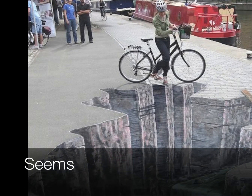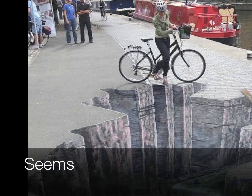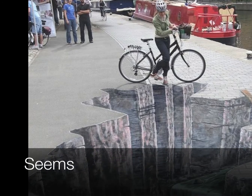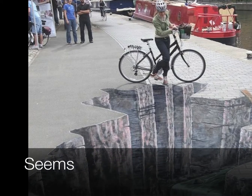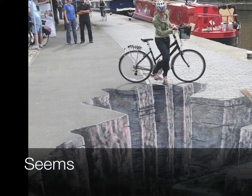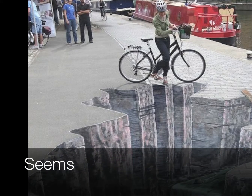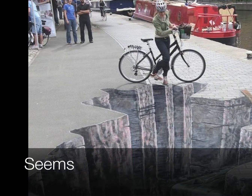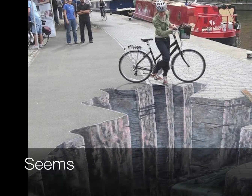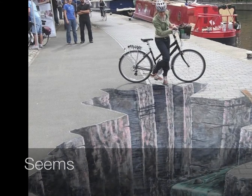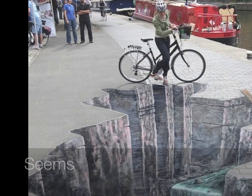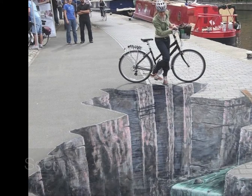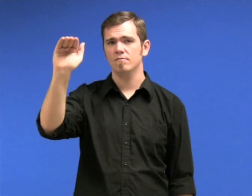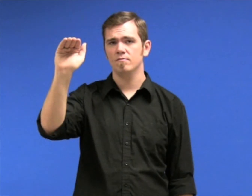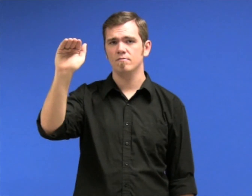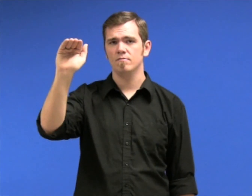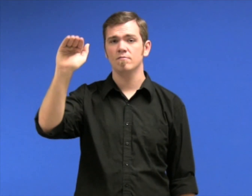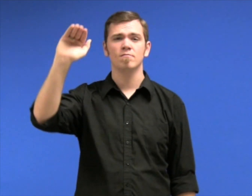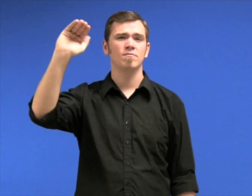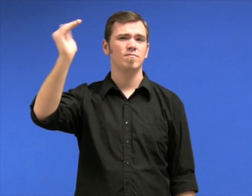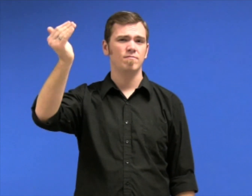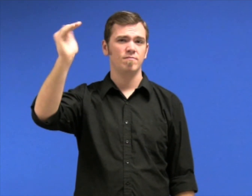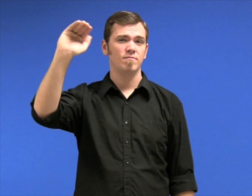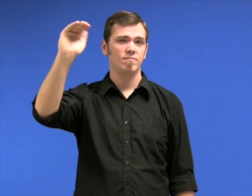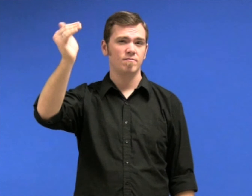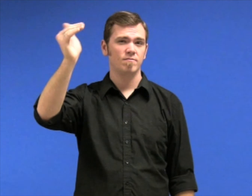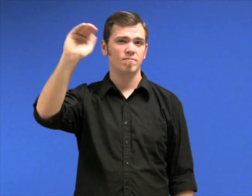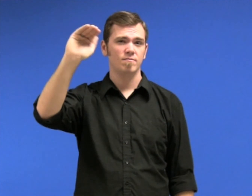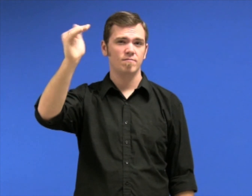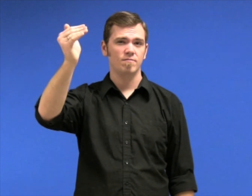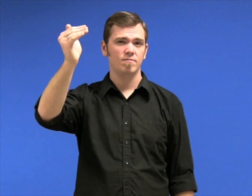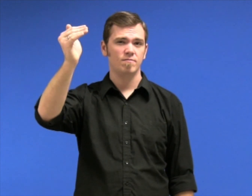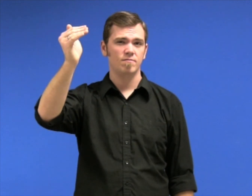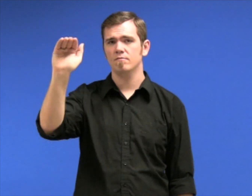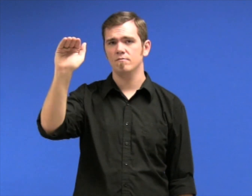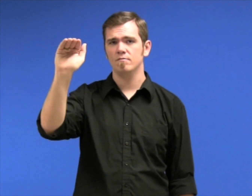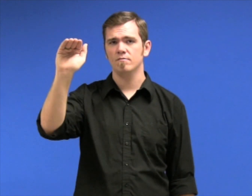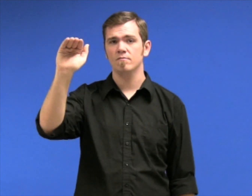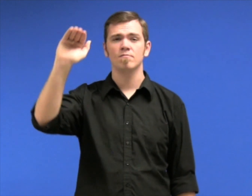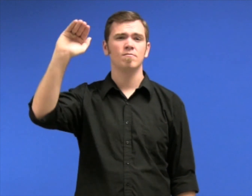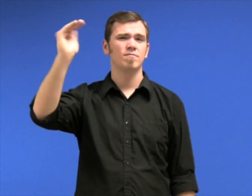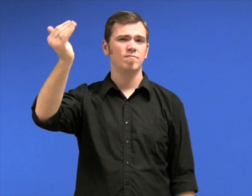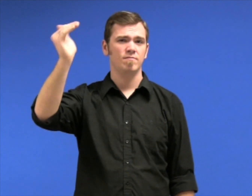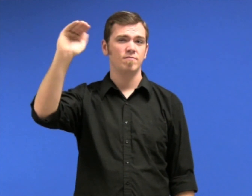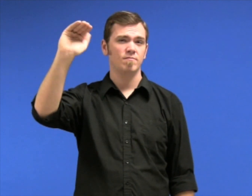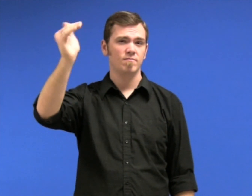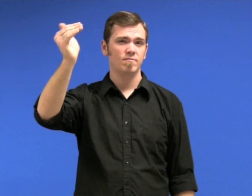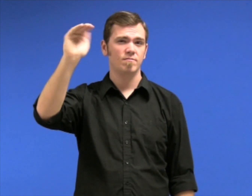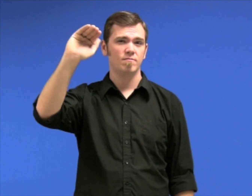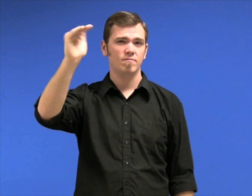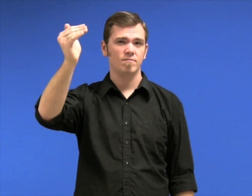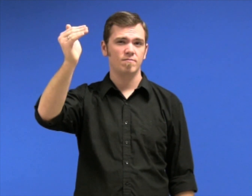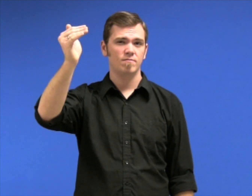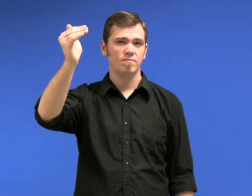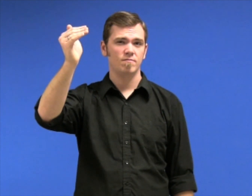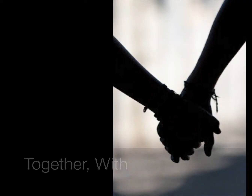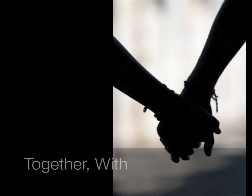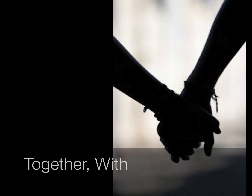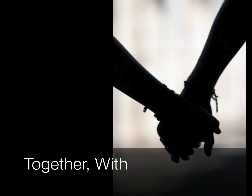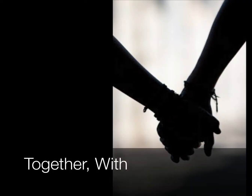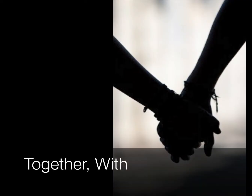already. Seams is seams. Seams, kind of like a princess wave. All